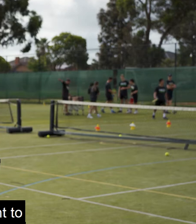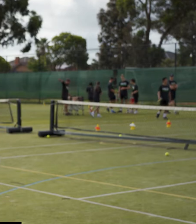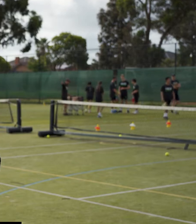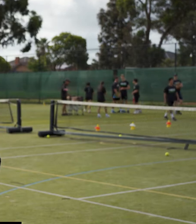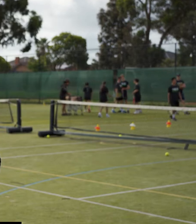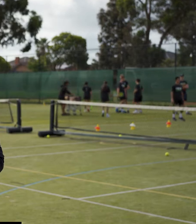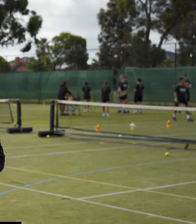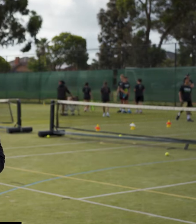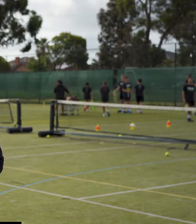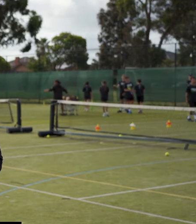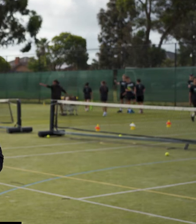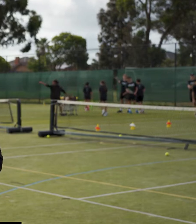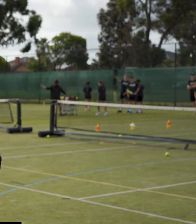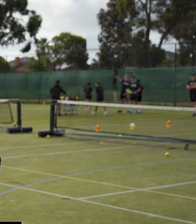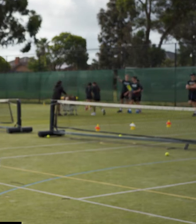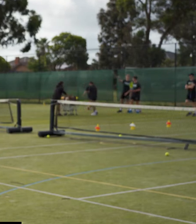such as nutrition,